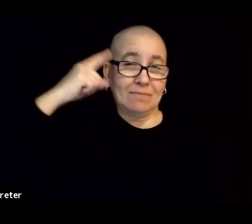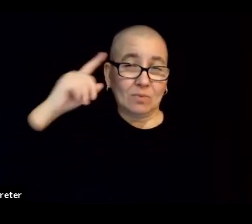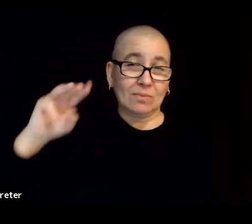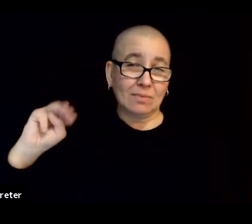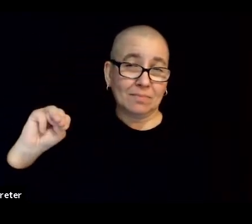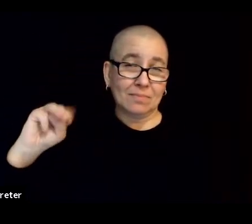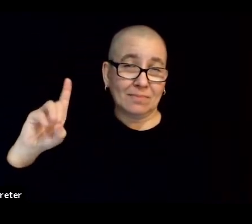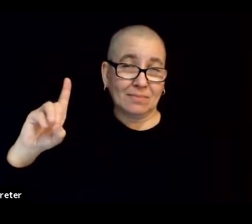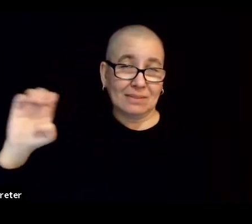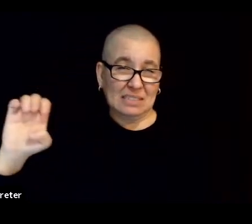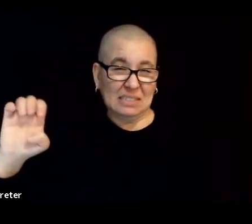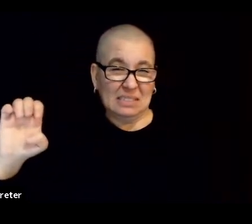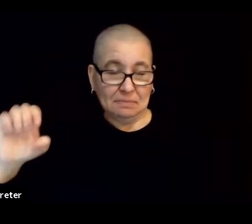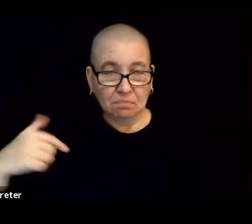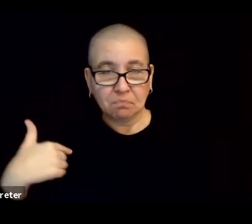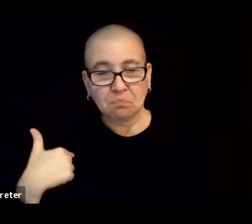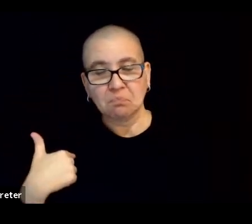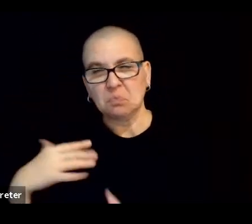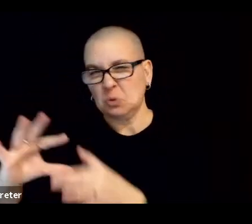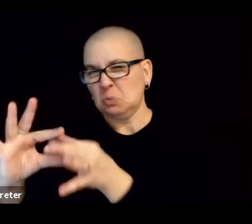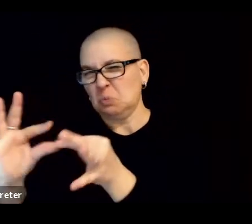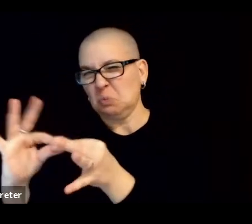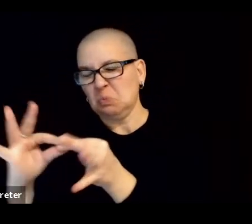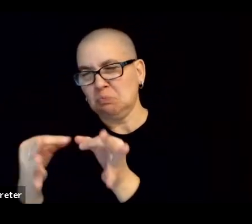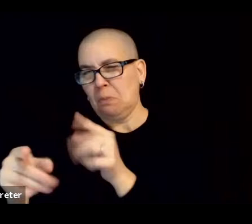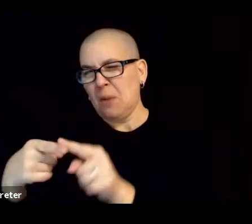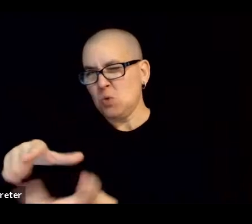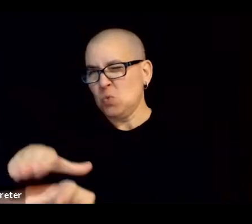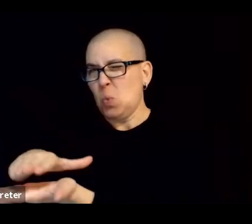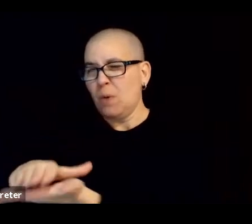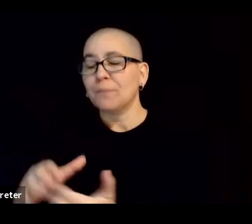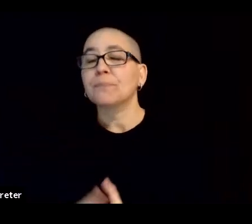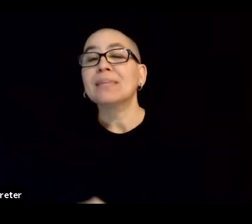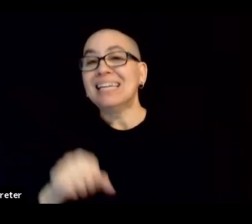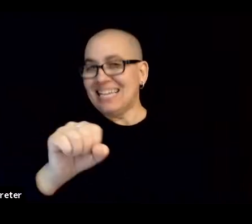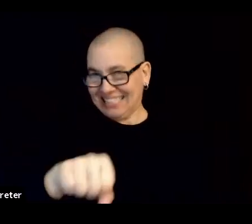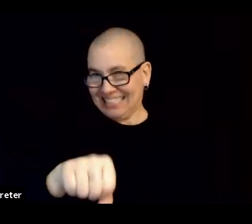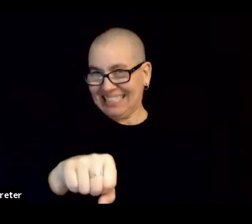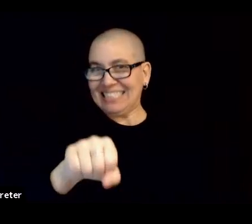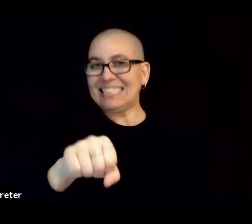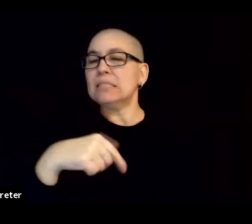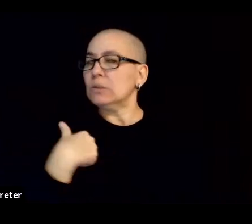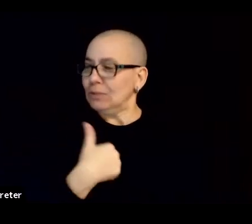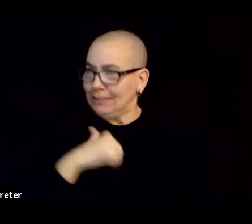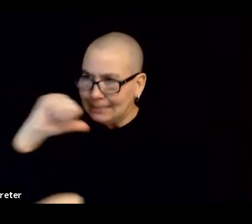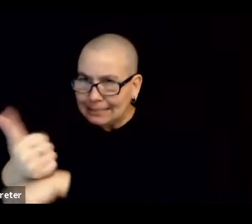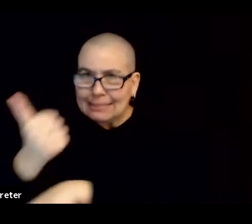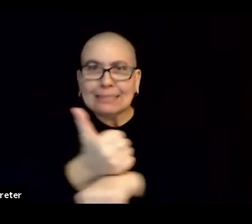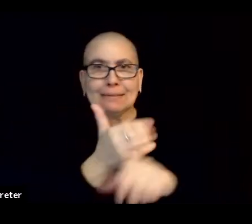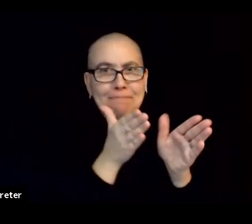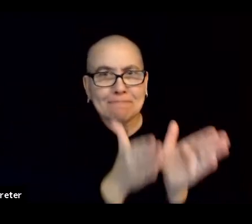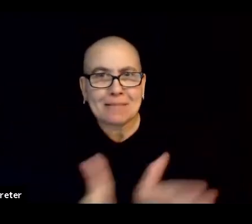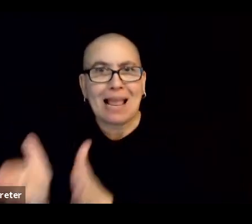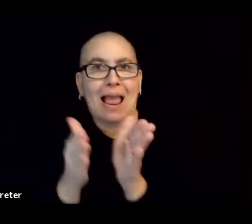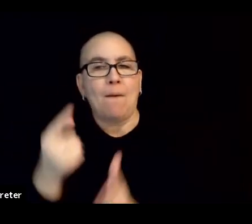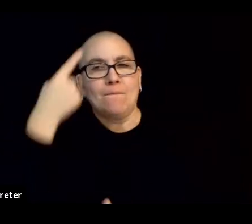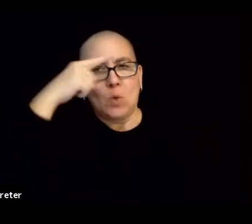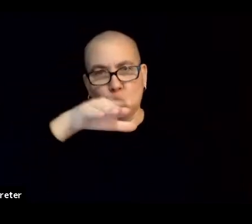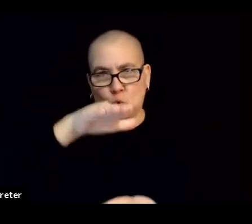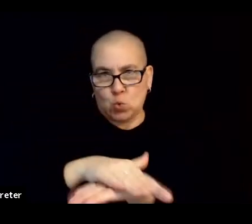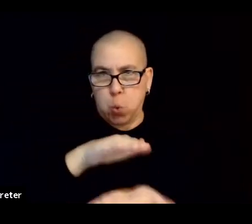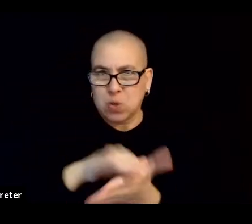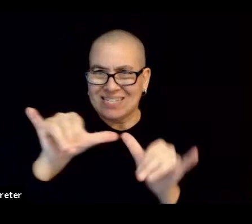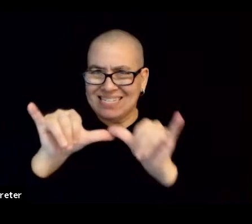We have put in place a number of measures to be able to help to support additional students coming back into the classroom